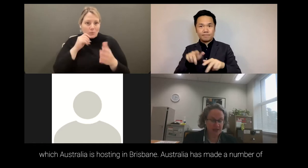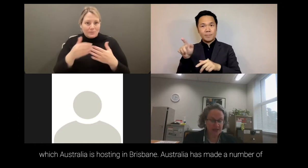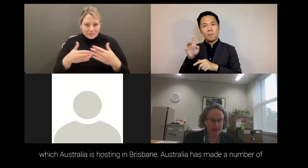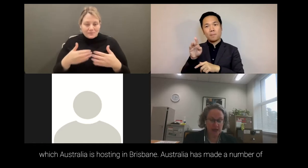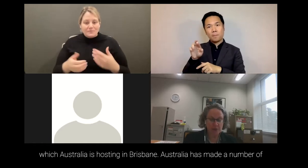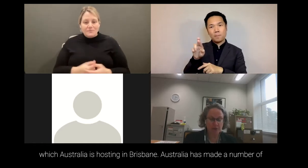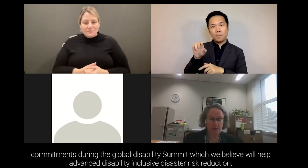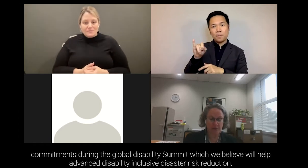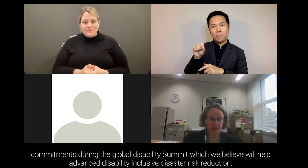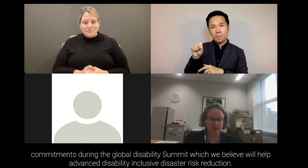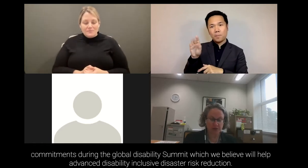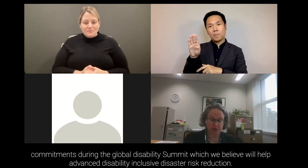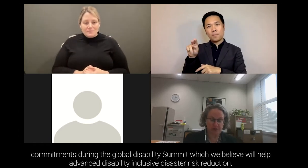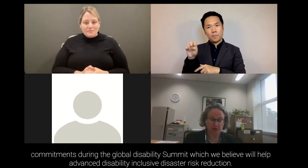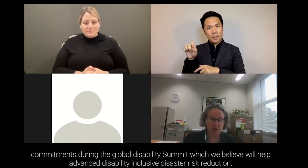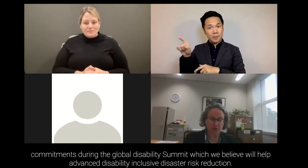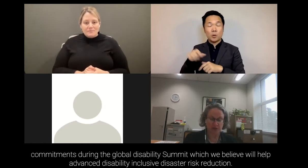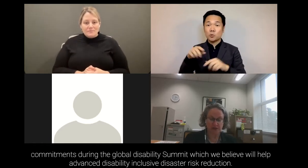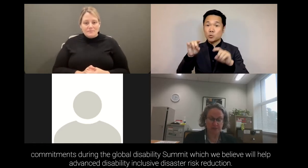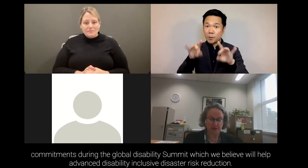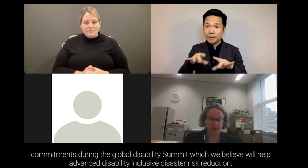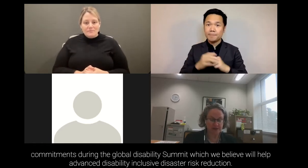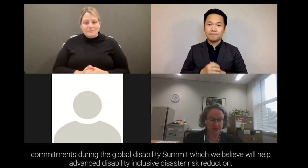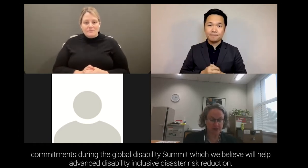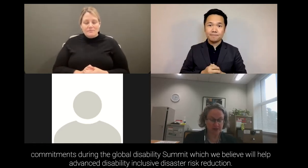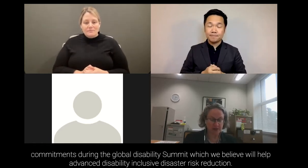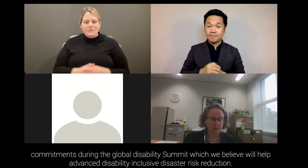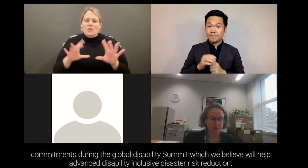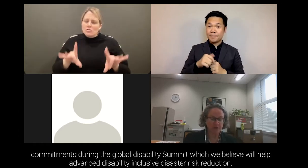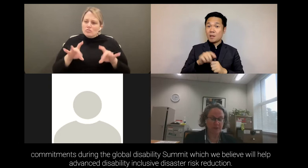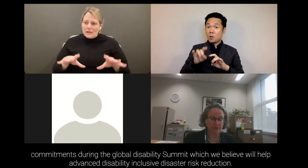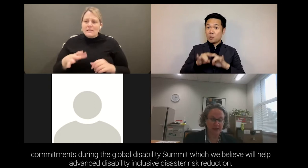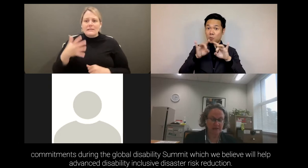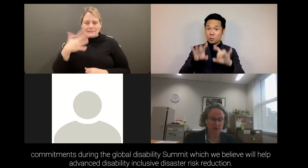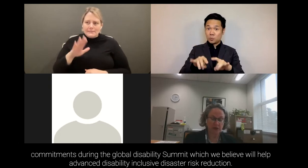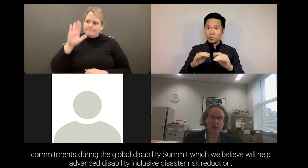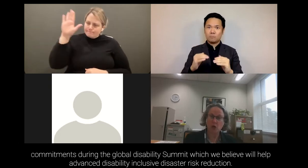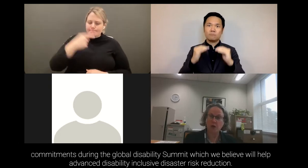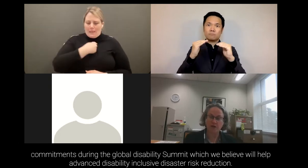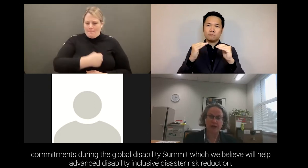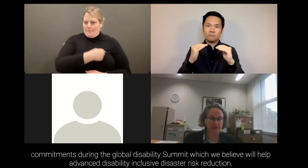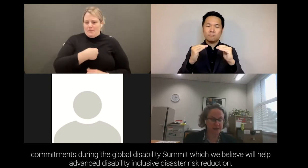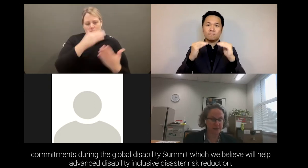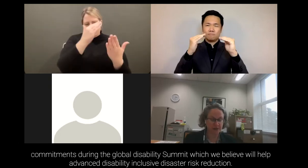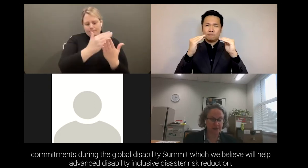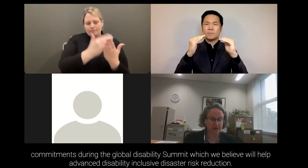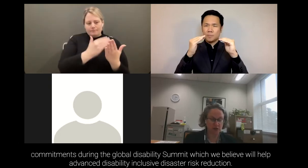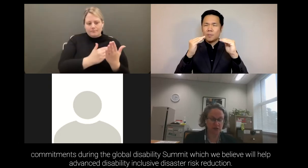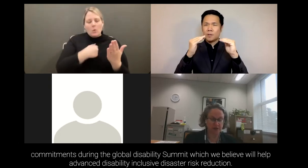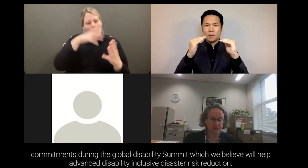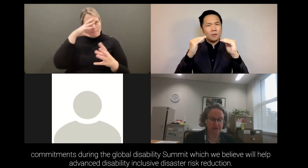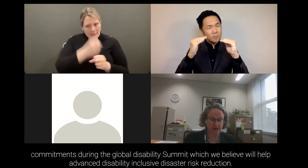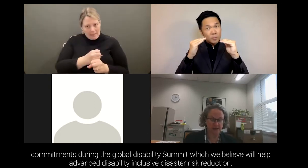Australia has made a number of commitments during the Global Disability Summit, which we believe will help advance